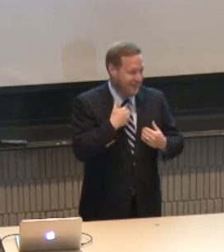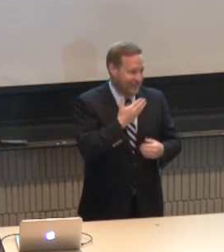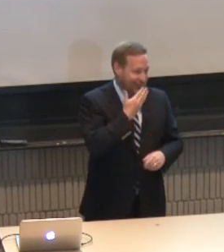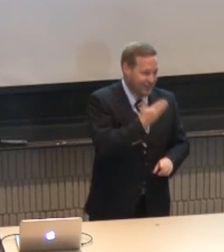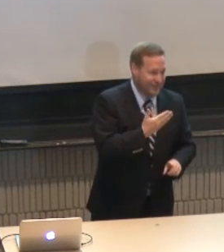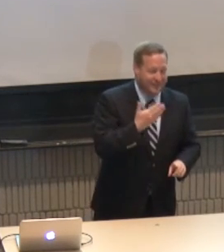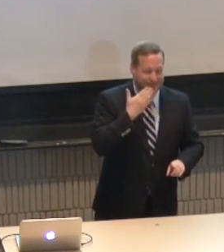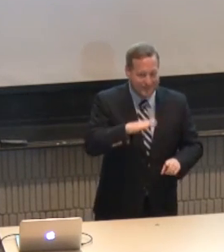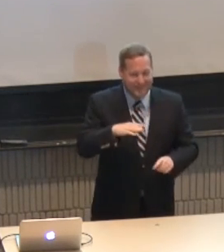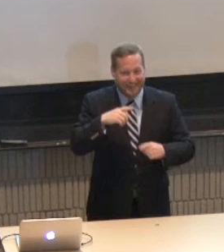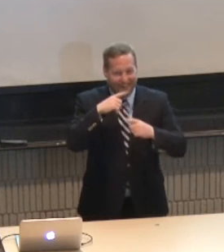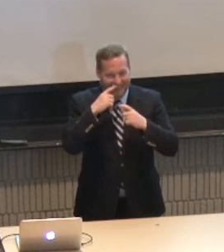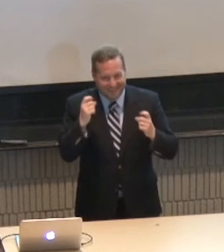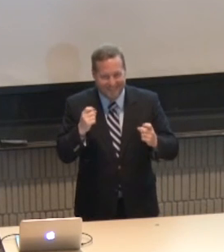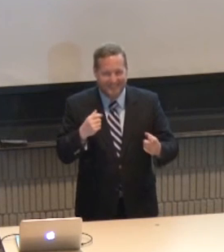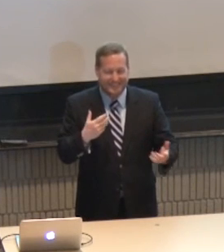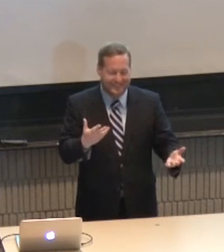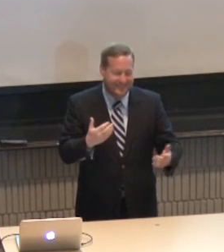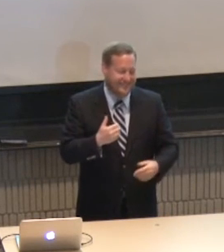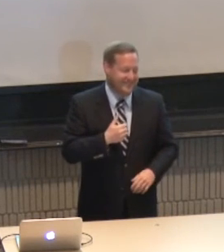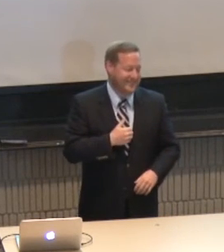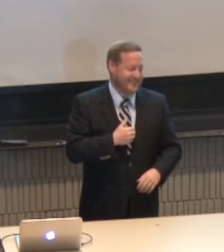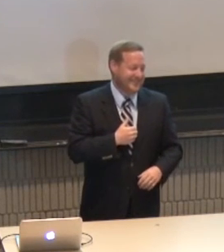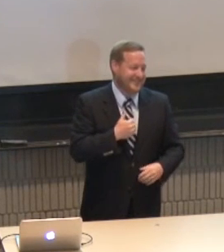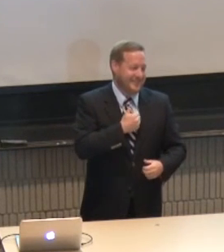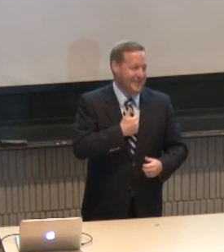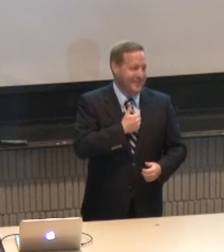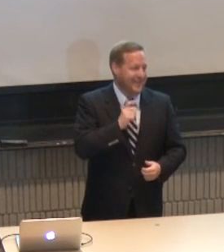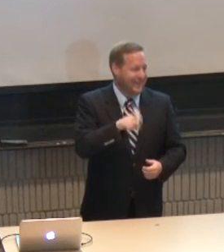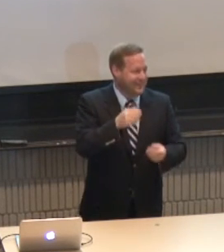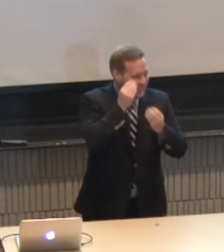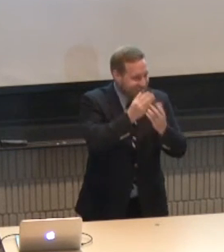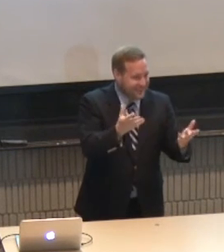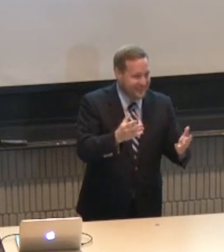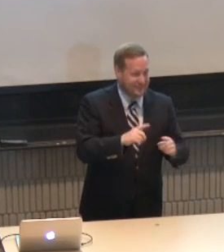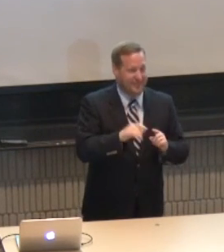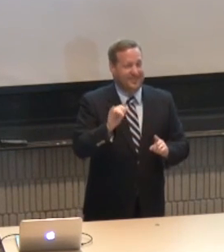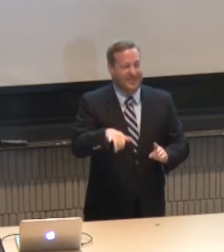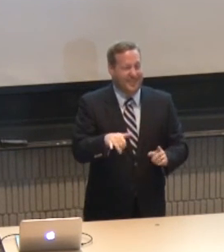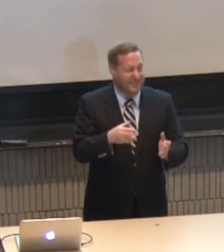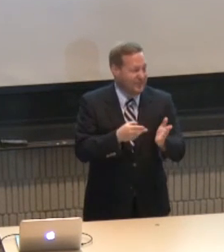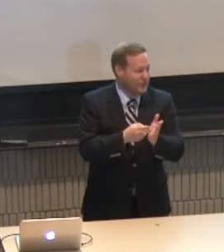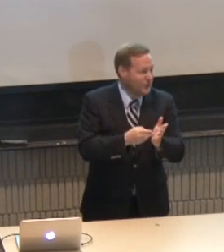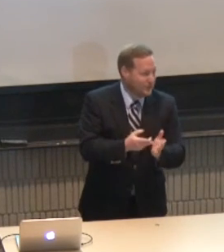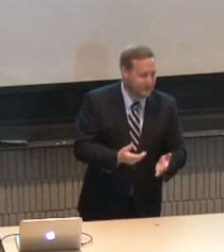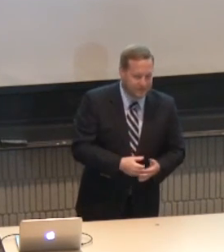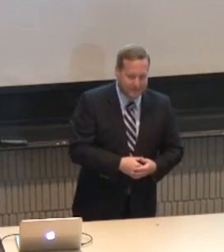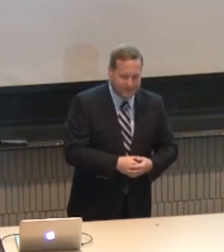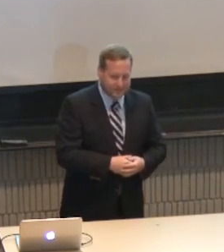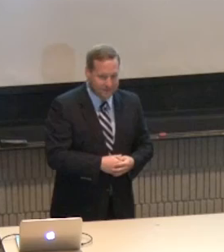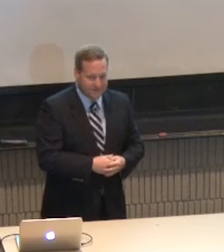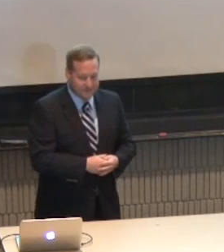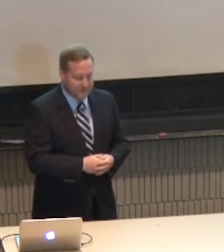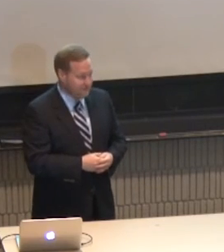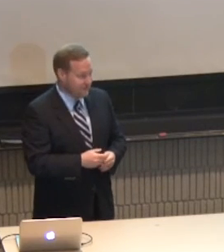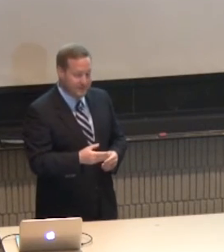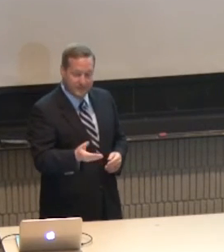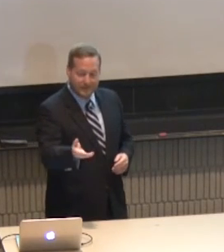I promised you we'd have both the good, the bad, and the ugly, right? And we did. That's the ugly part. It's the truth, but it is not good.